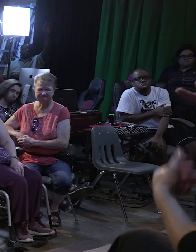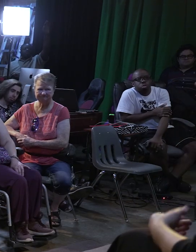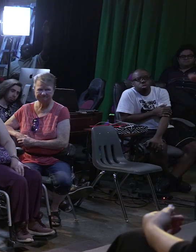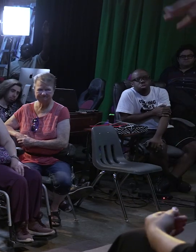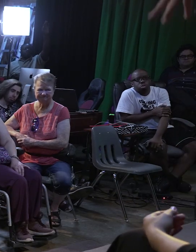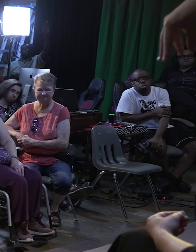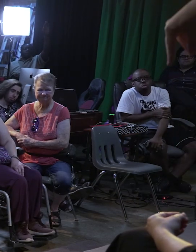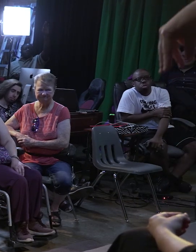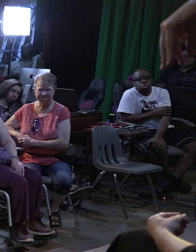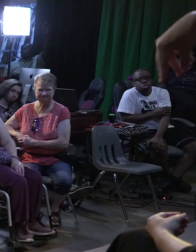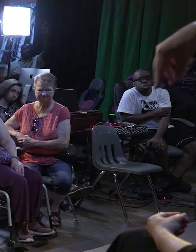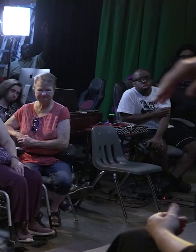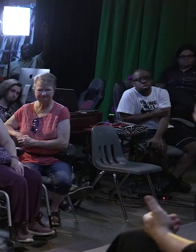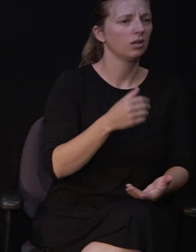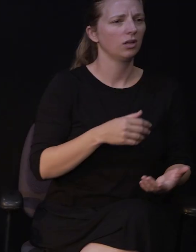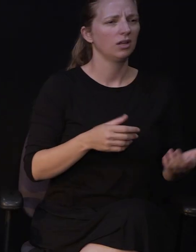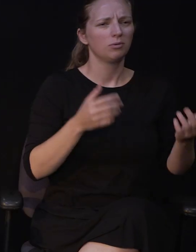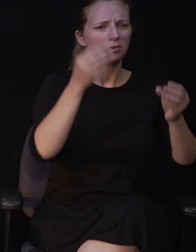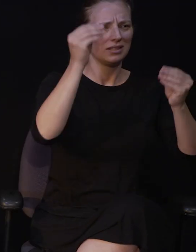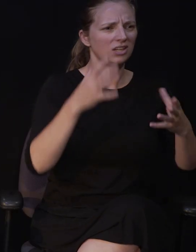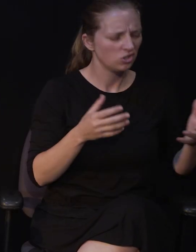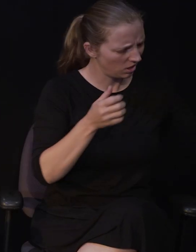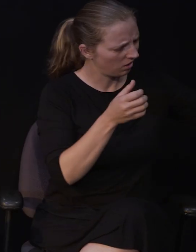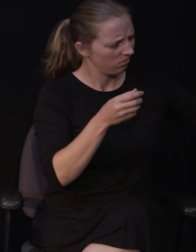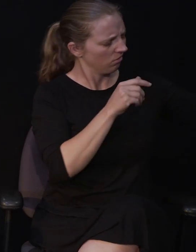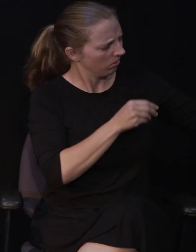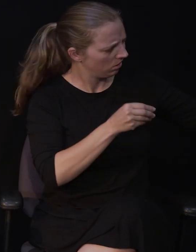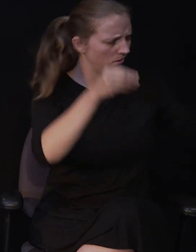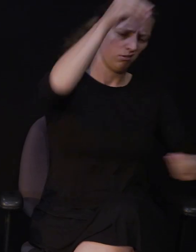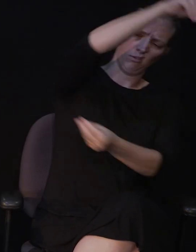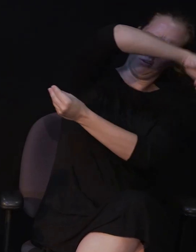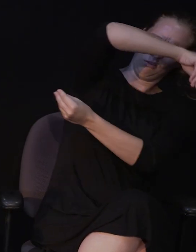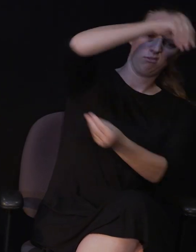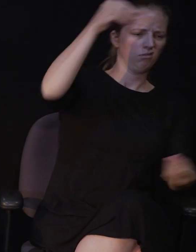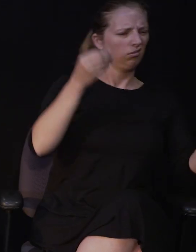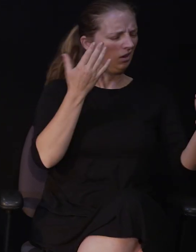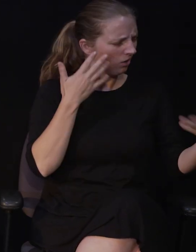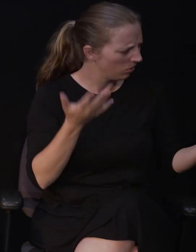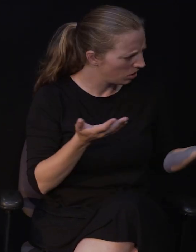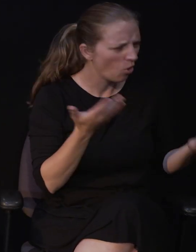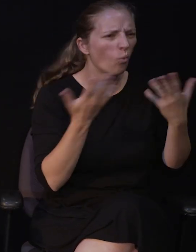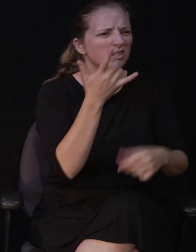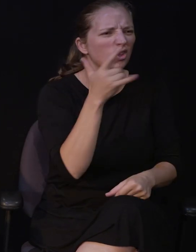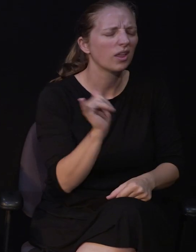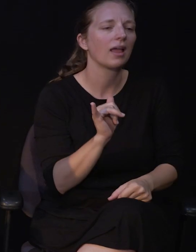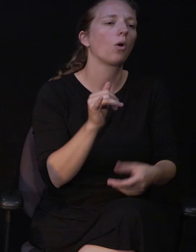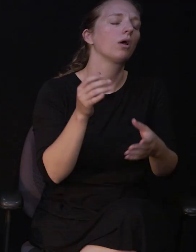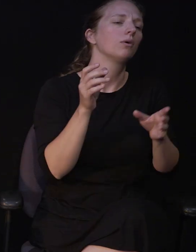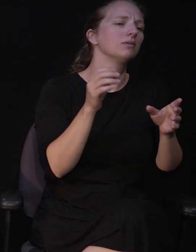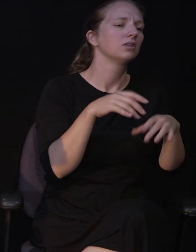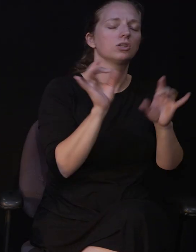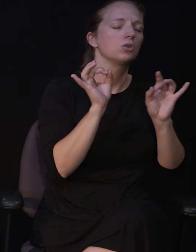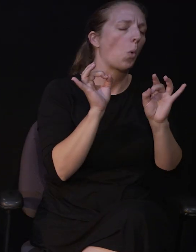hang, because she didn't know which way to hold it, you know, and it's like that crunchy, crappy paper that, you know, the